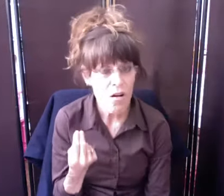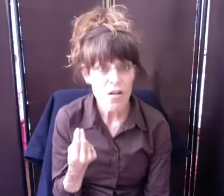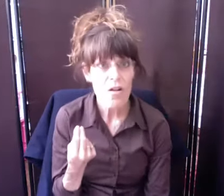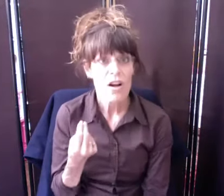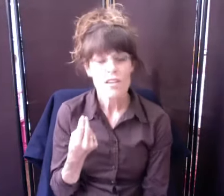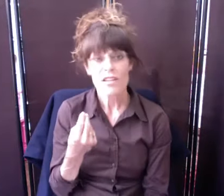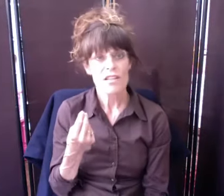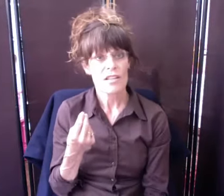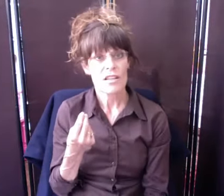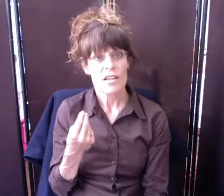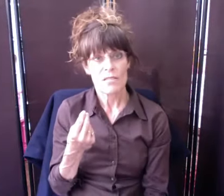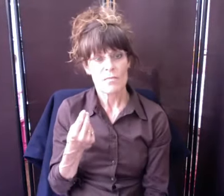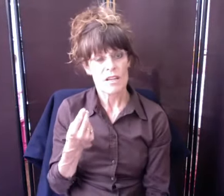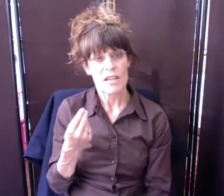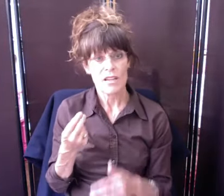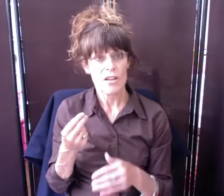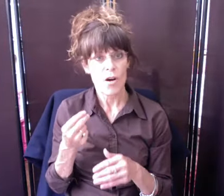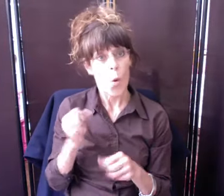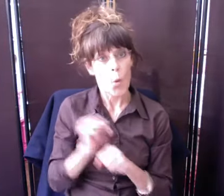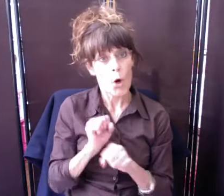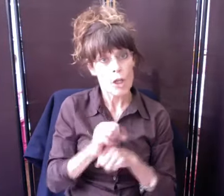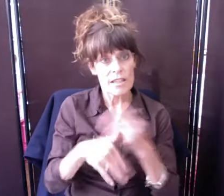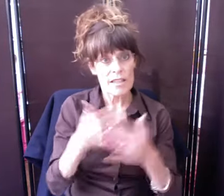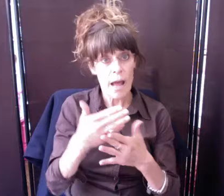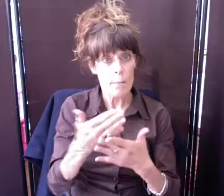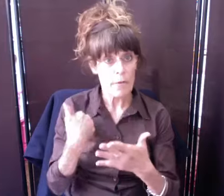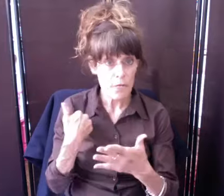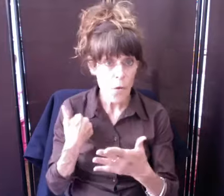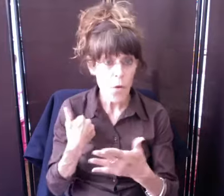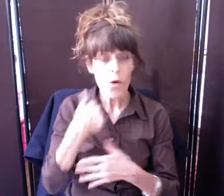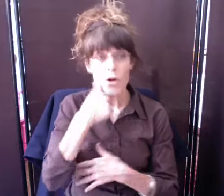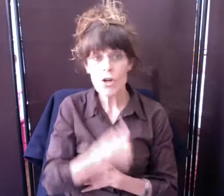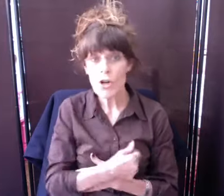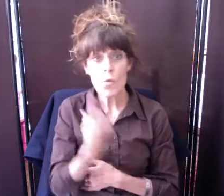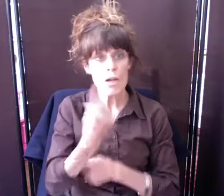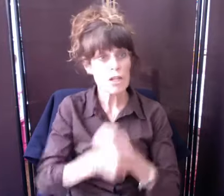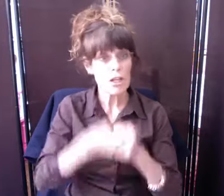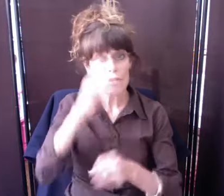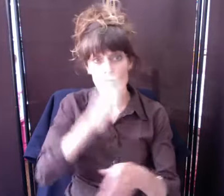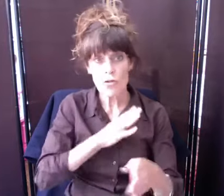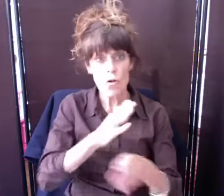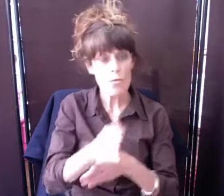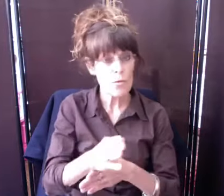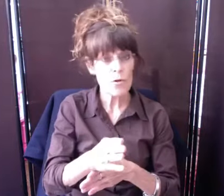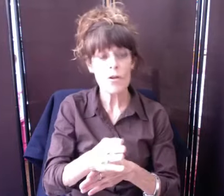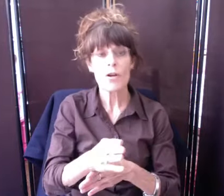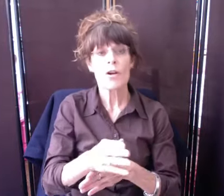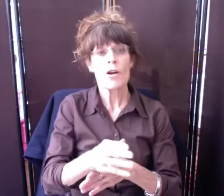And that's what I did. And by the time I was a year sober, I sponsored 3 girls. I had already finished my amends. And the greatest thing